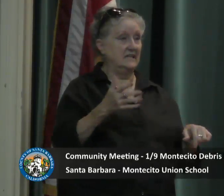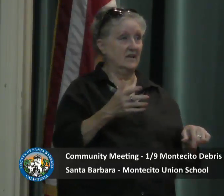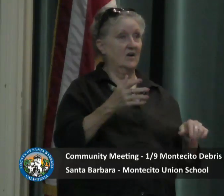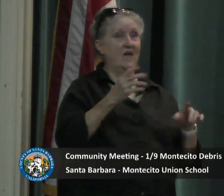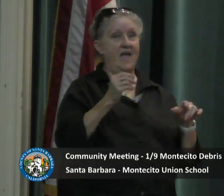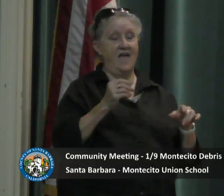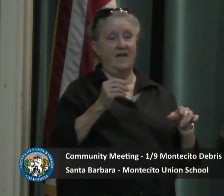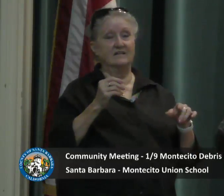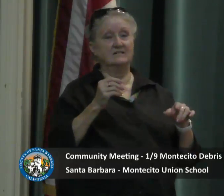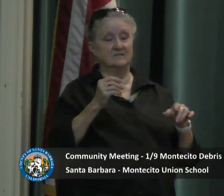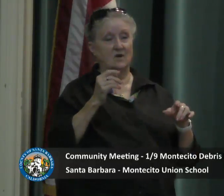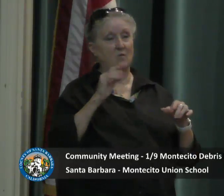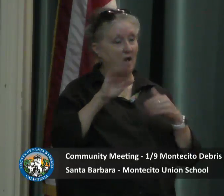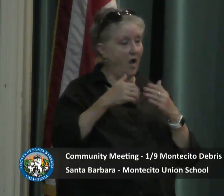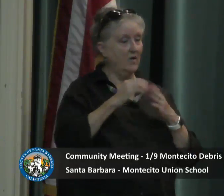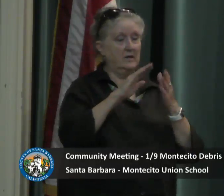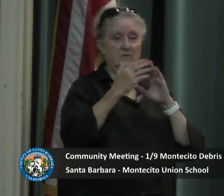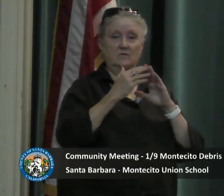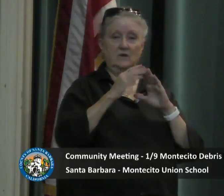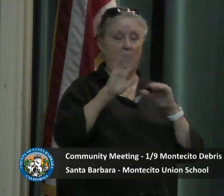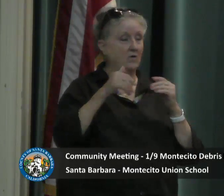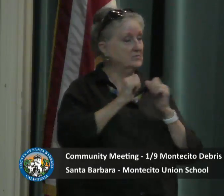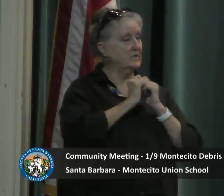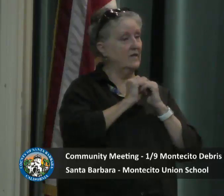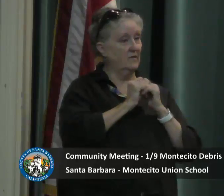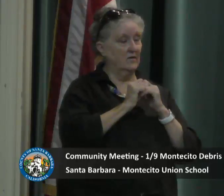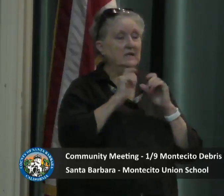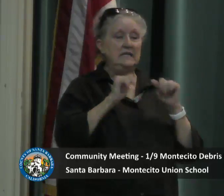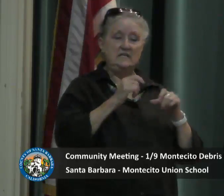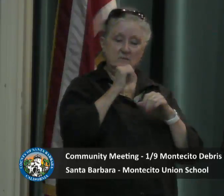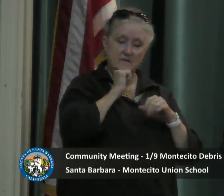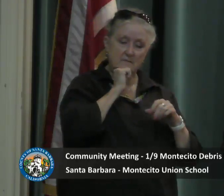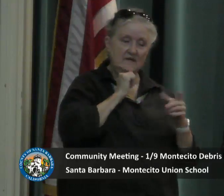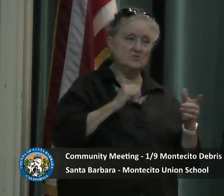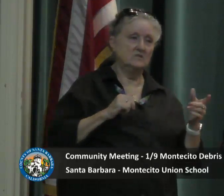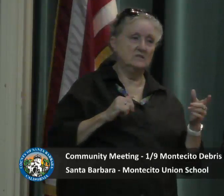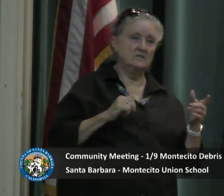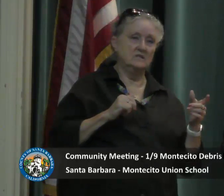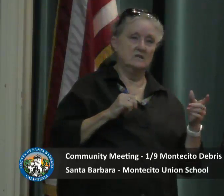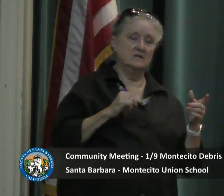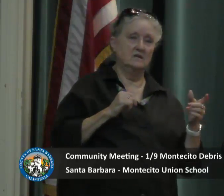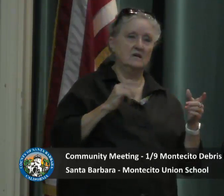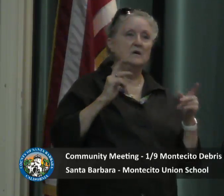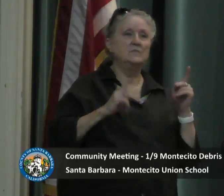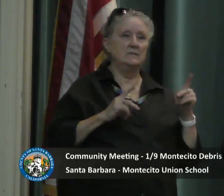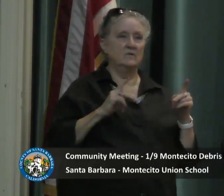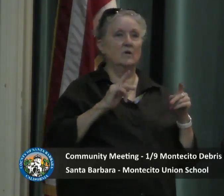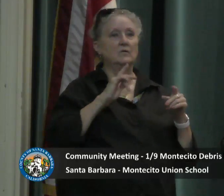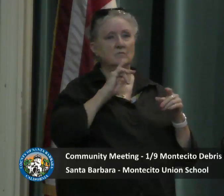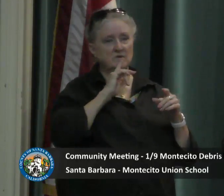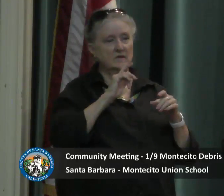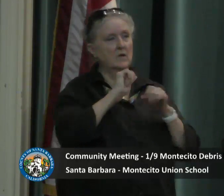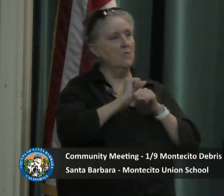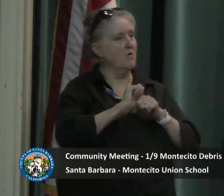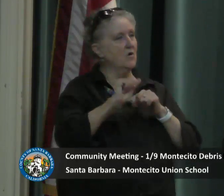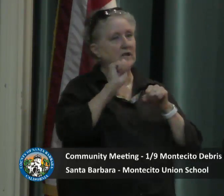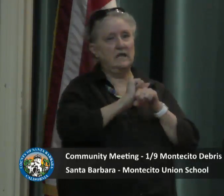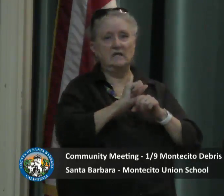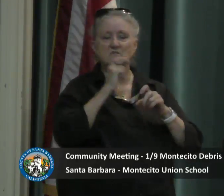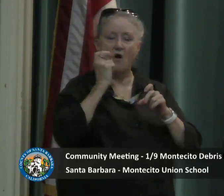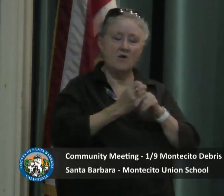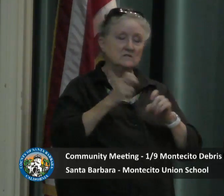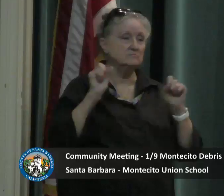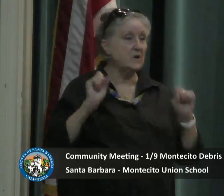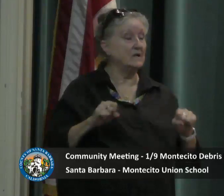we're all a community. We're all in this together. We need to be patient. The people are genuinely working as hard as